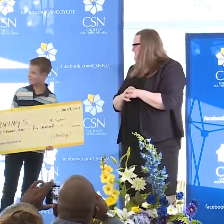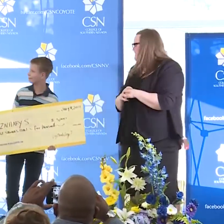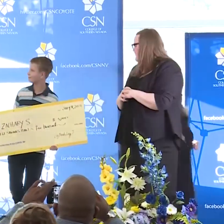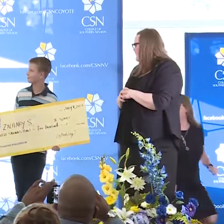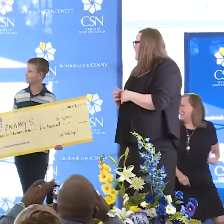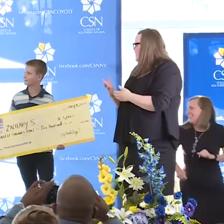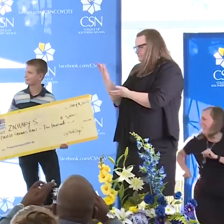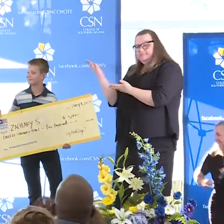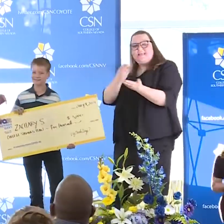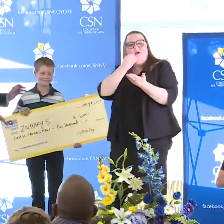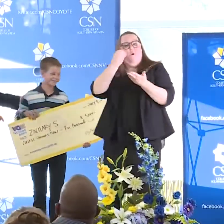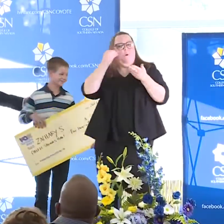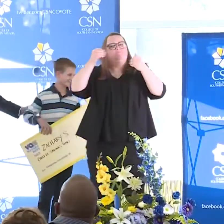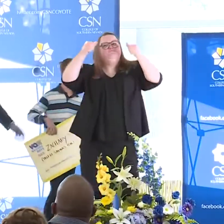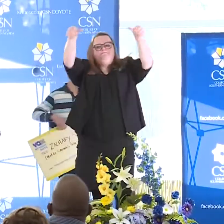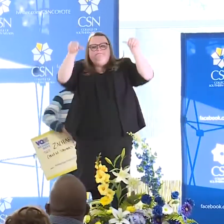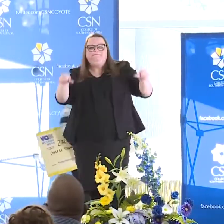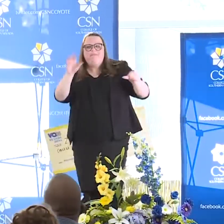take that home, put it on your wall. Yeah.